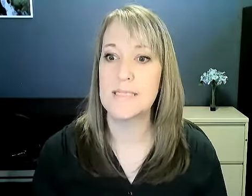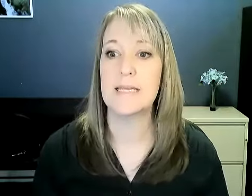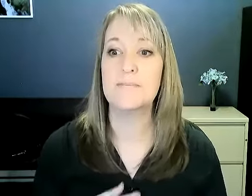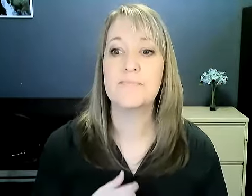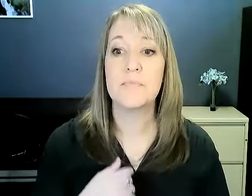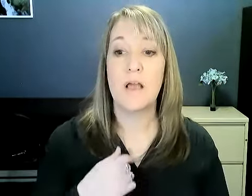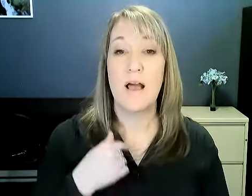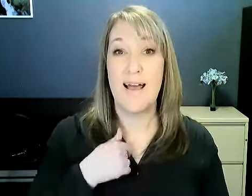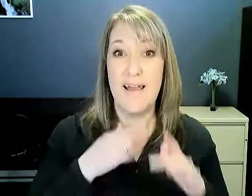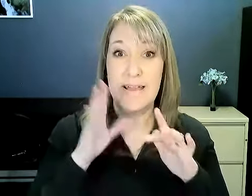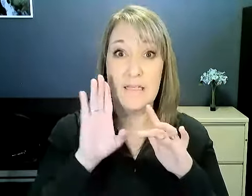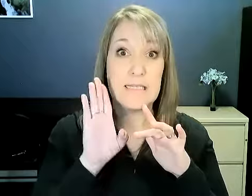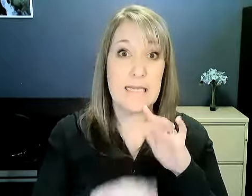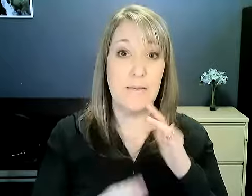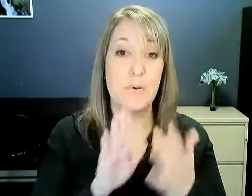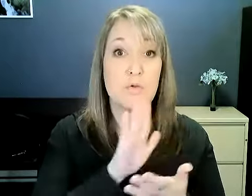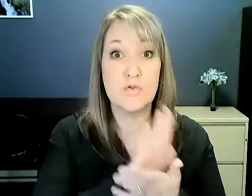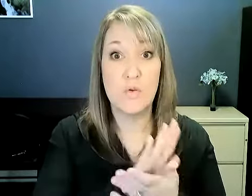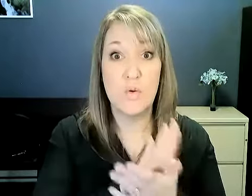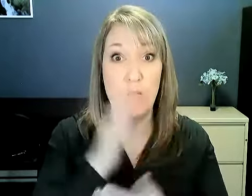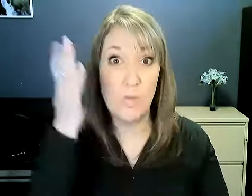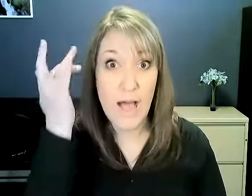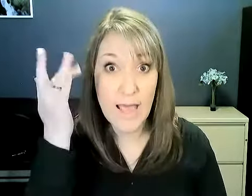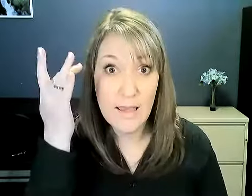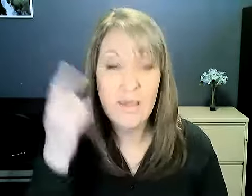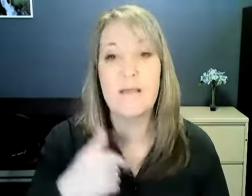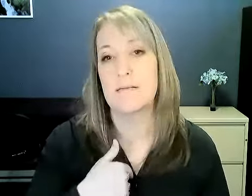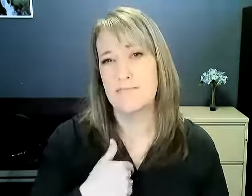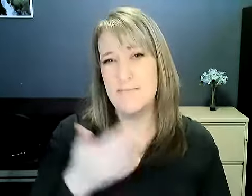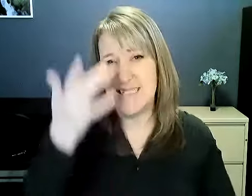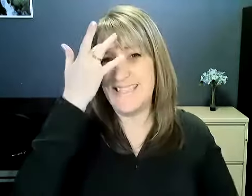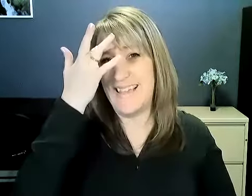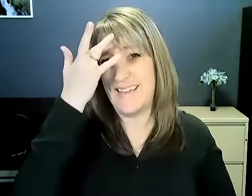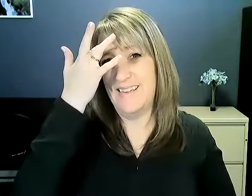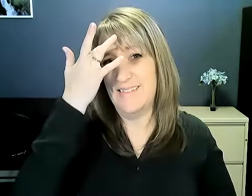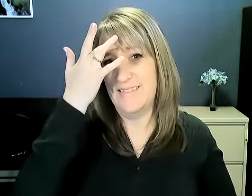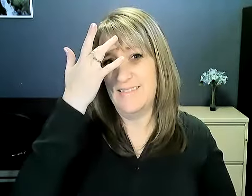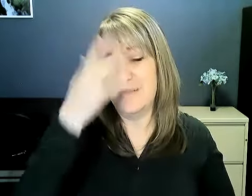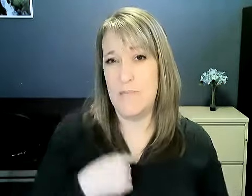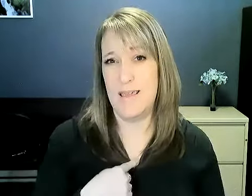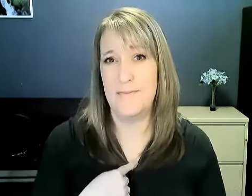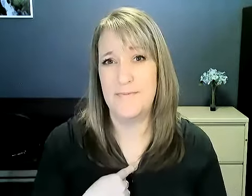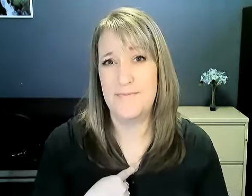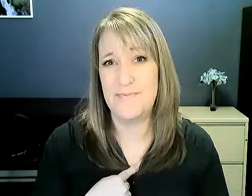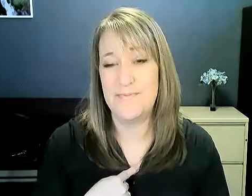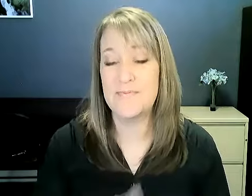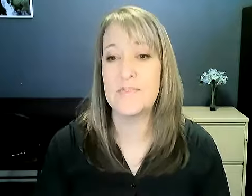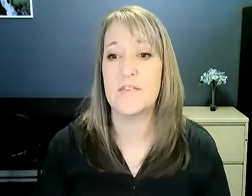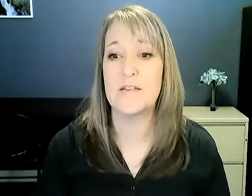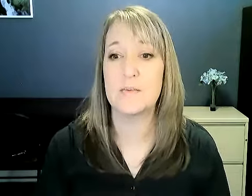see, I skip school. Why? Me sick, me. So let me do